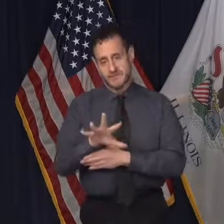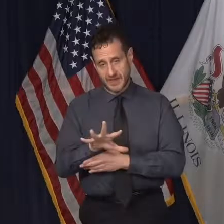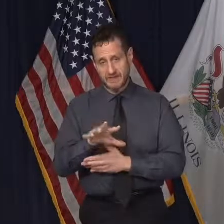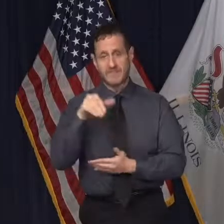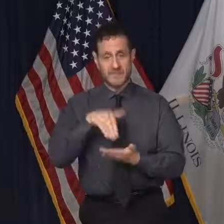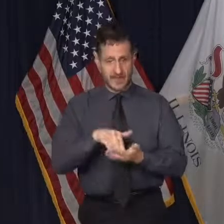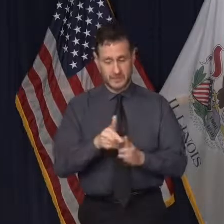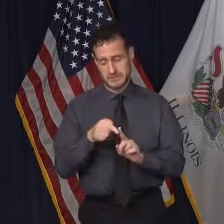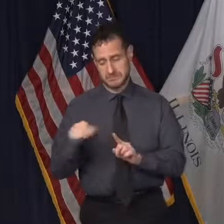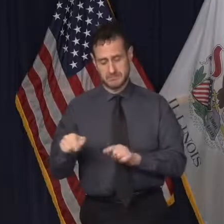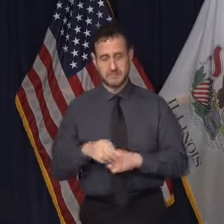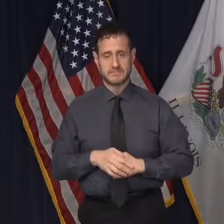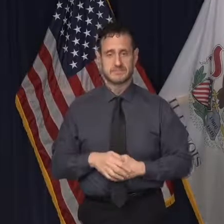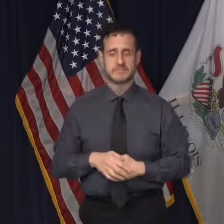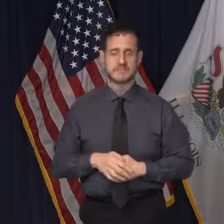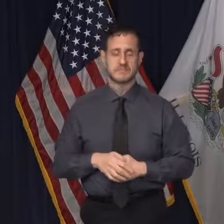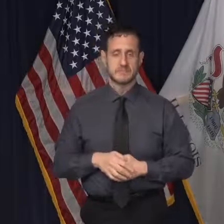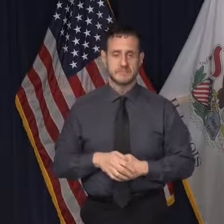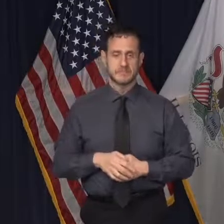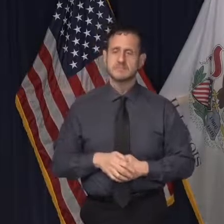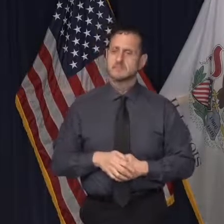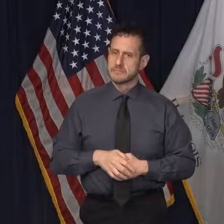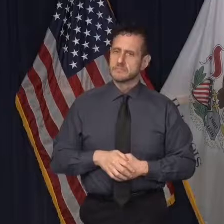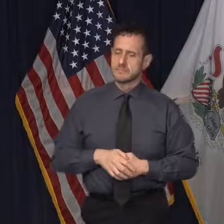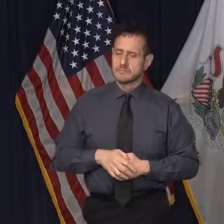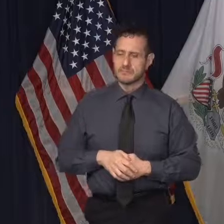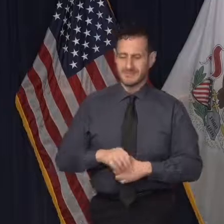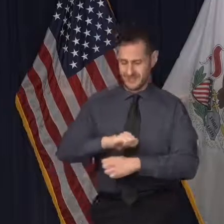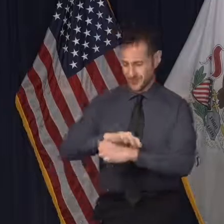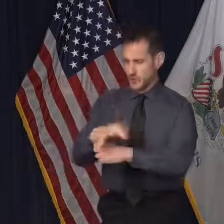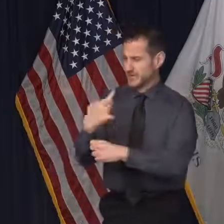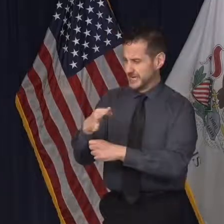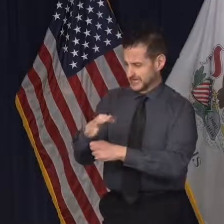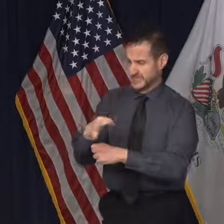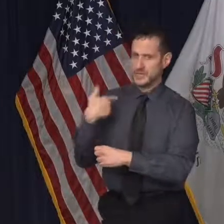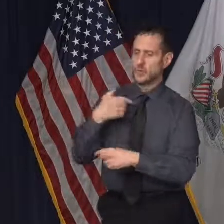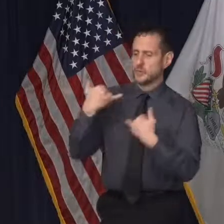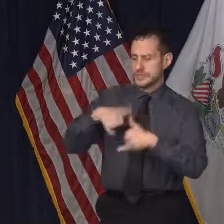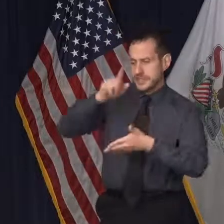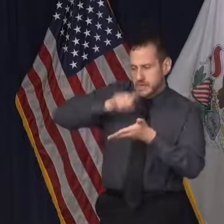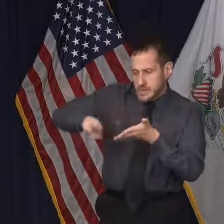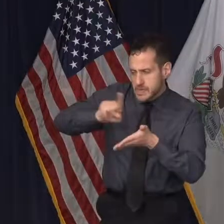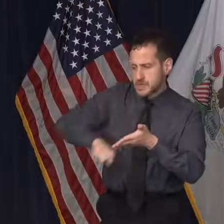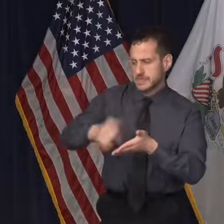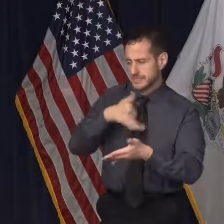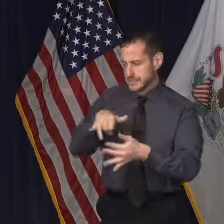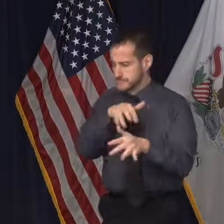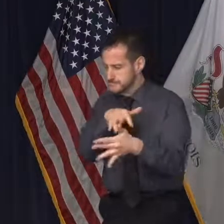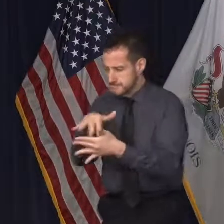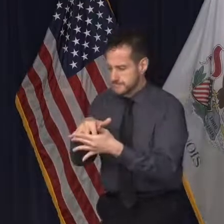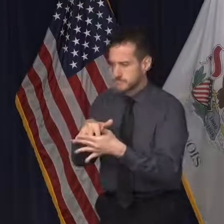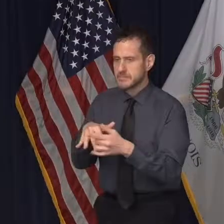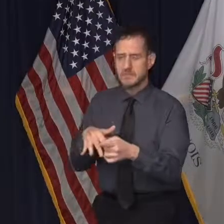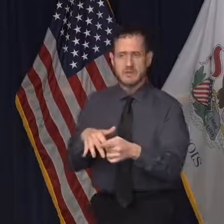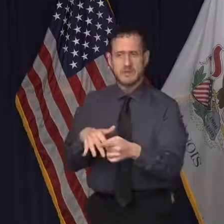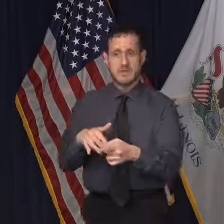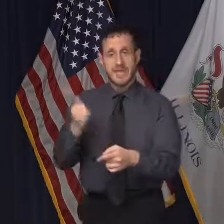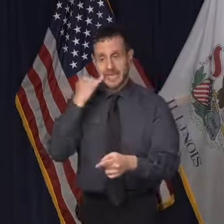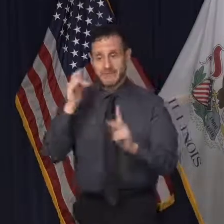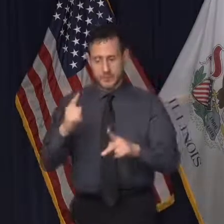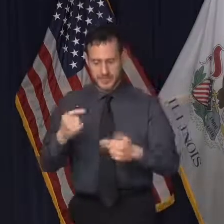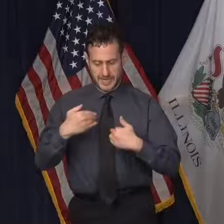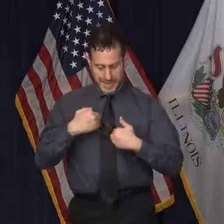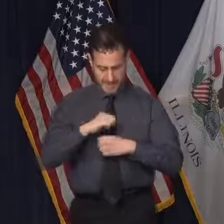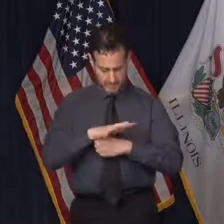4,575,000. There is much we still need to learn about this virus. We're still learning if a person can be